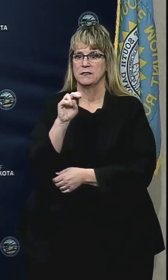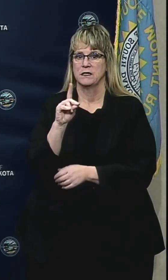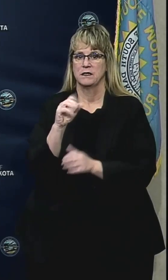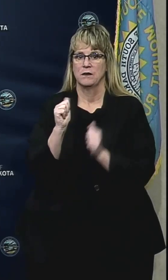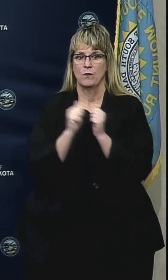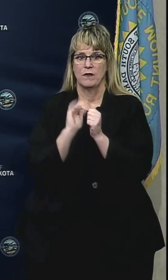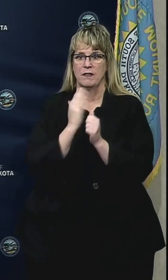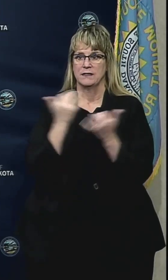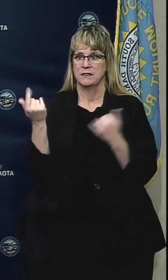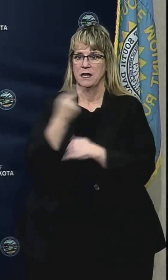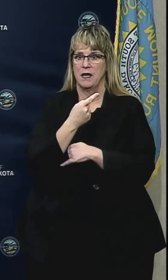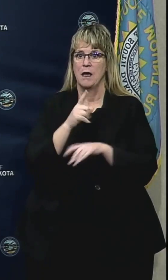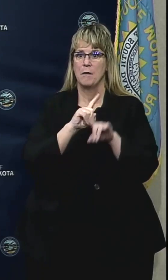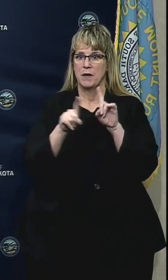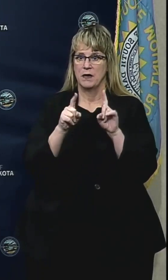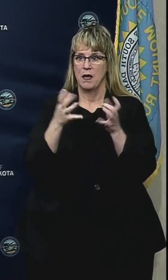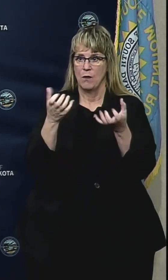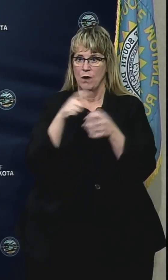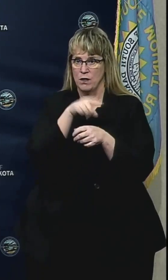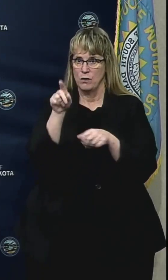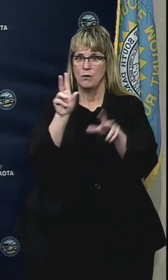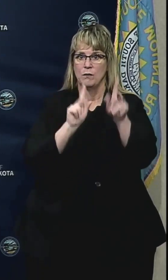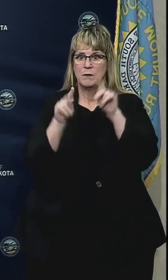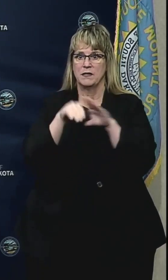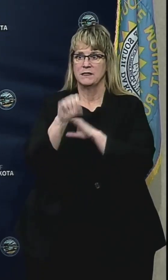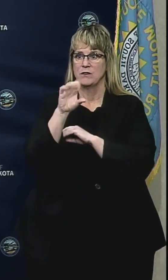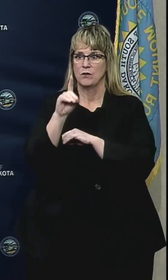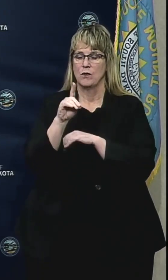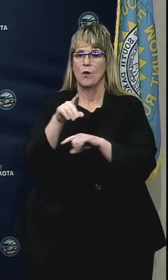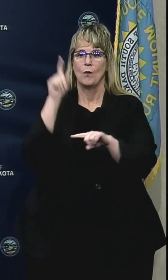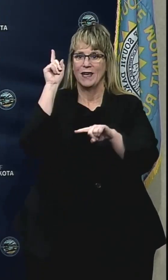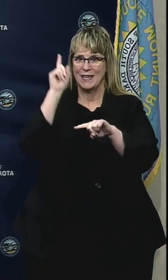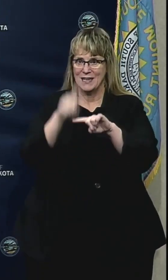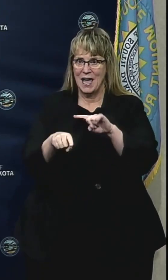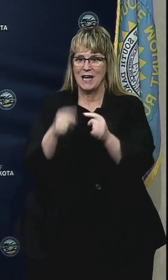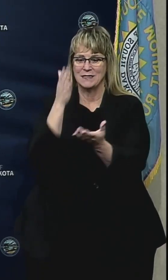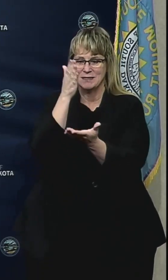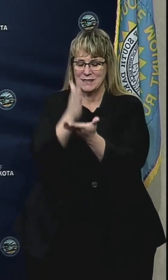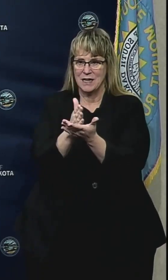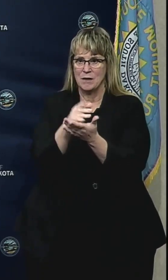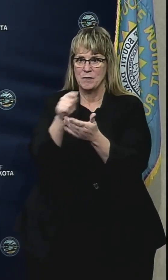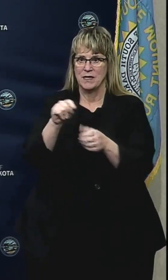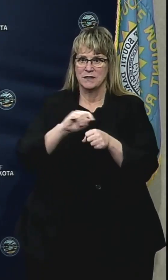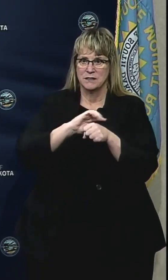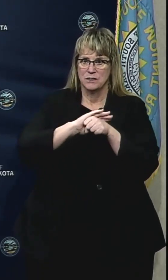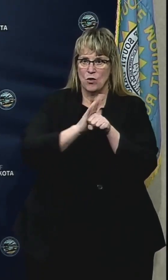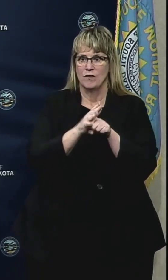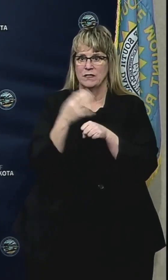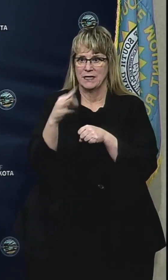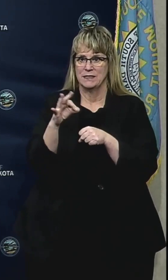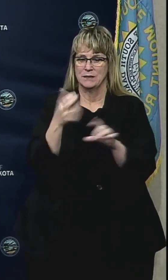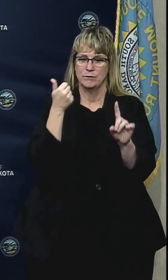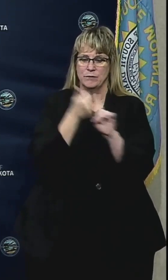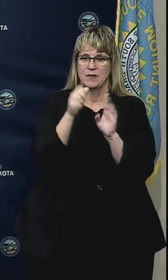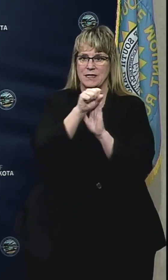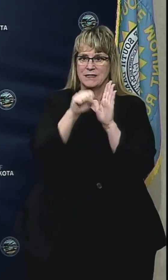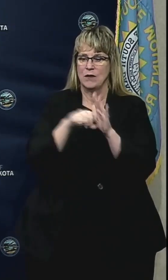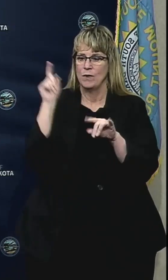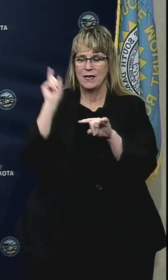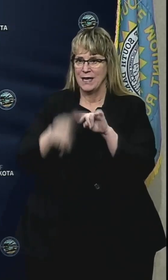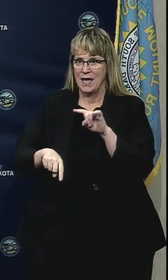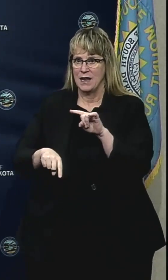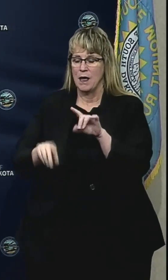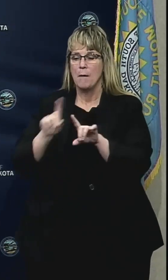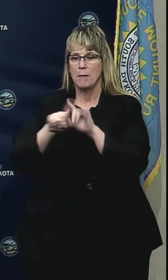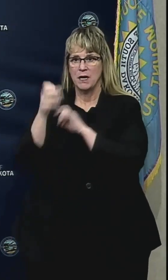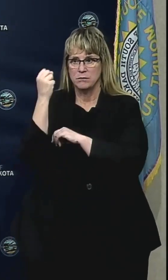I want to be very clear with the people of South Dakota. We cannot stop COVID-19 from impacting our state. What we can do is